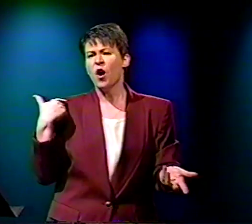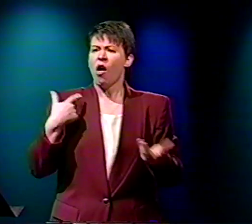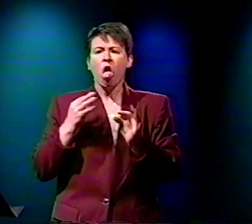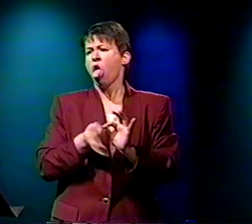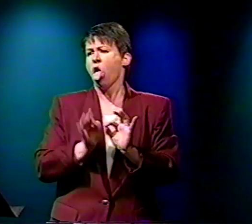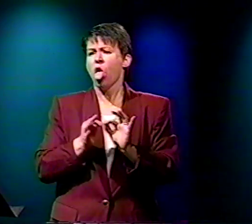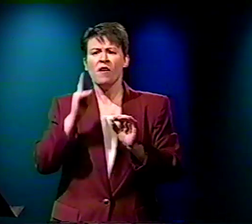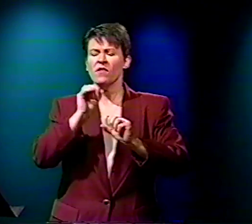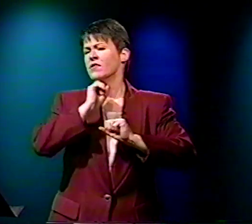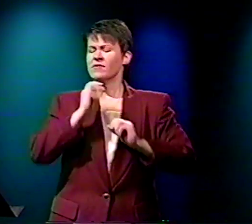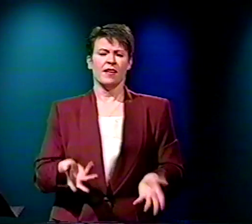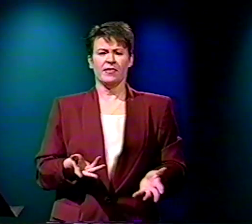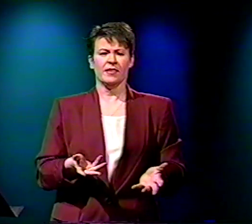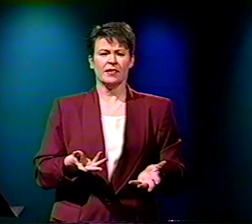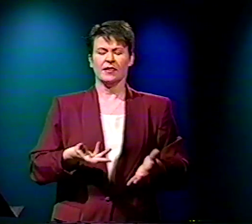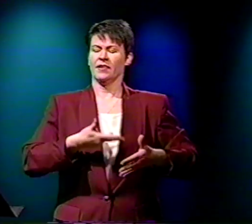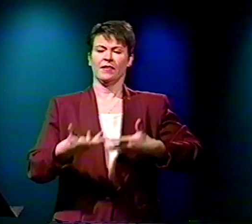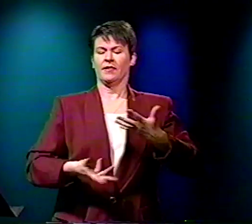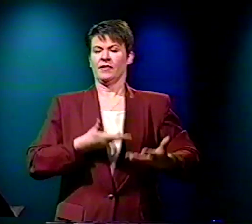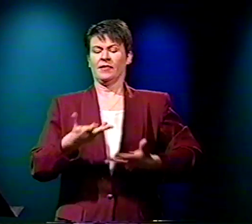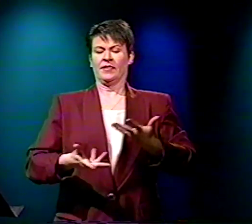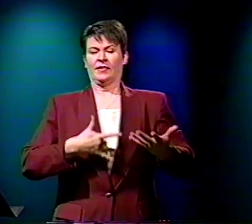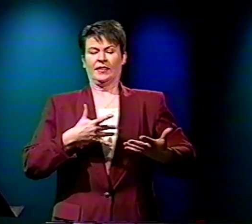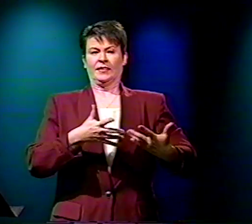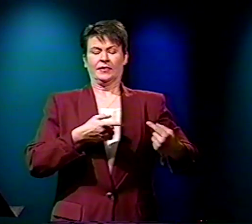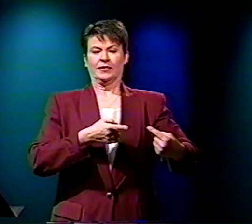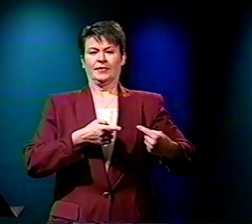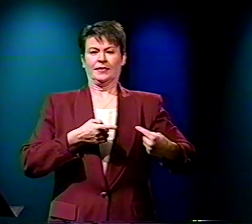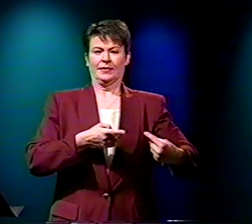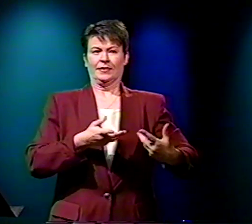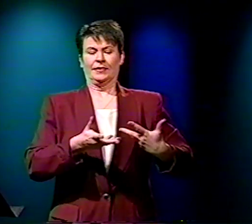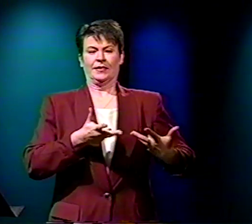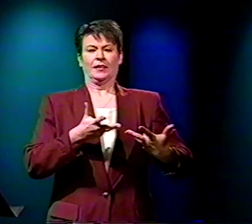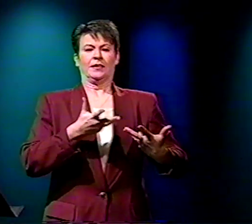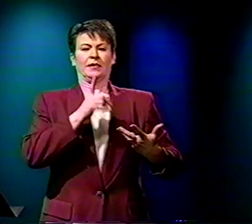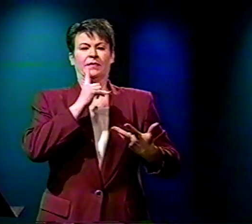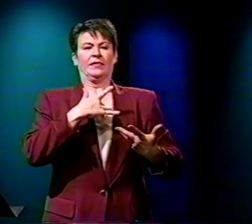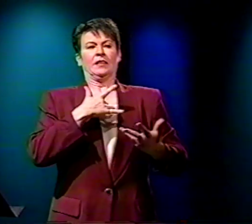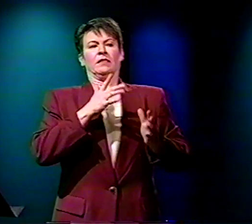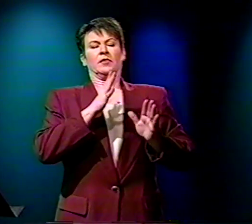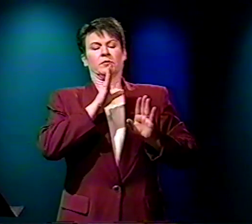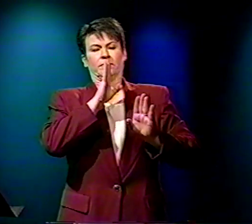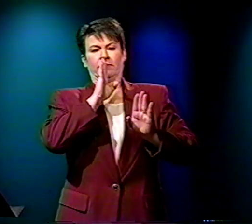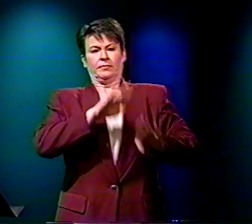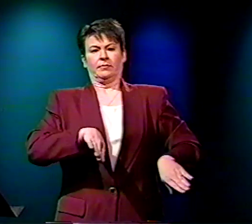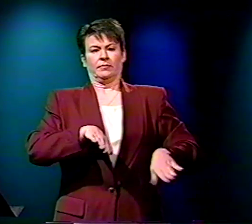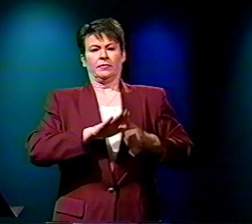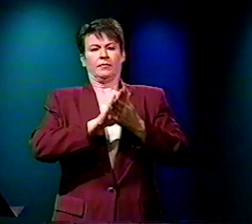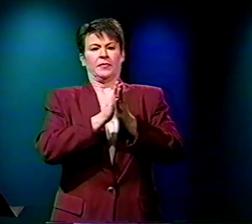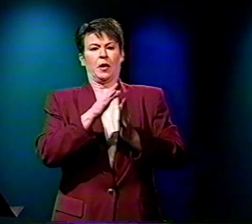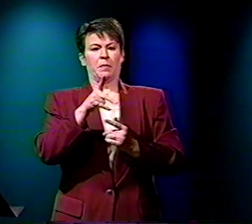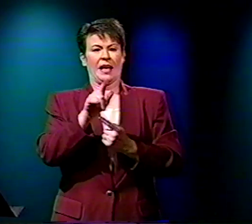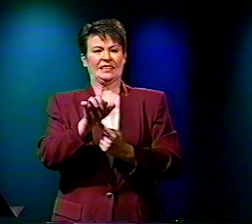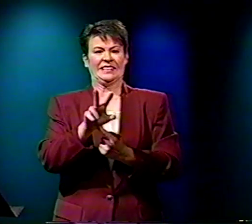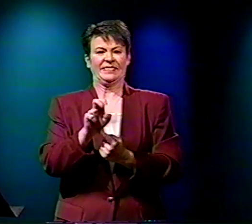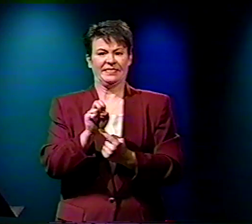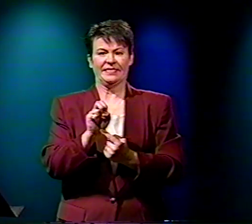Well, why didn't you tell me that before? I guess I've just been interpreting for nothing. And end up, the deaf person feels as though there